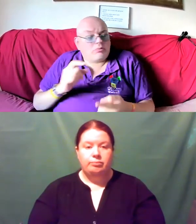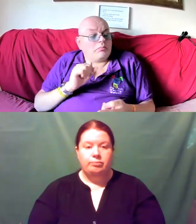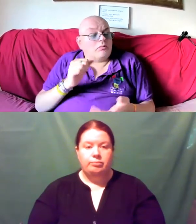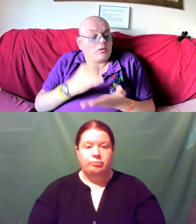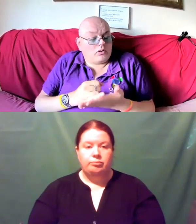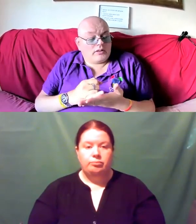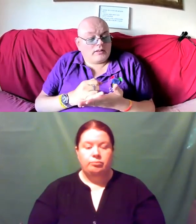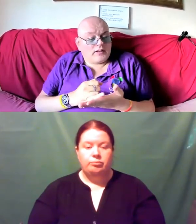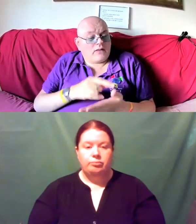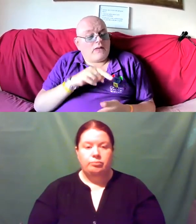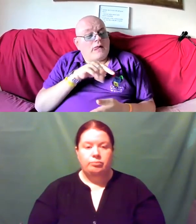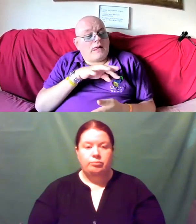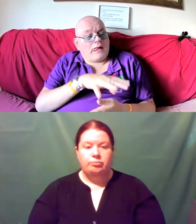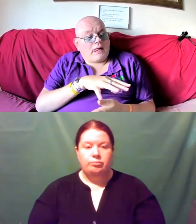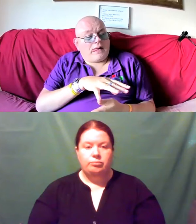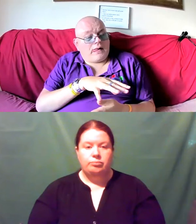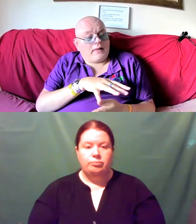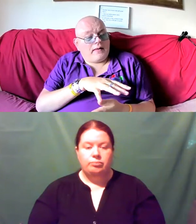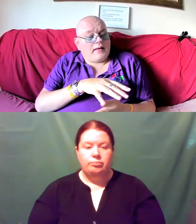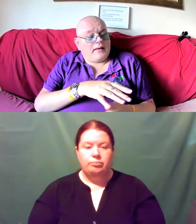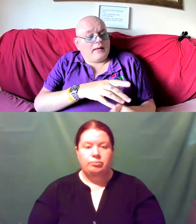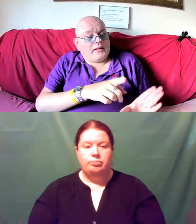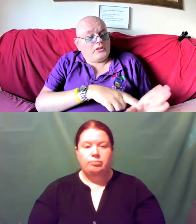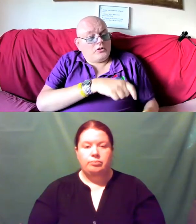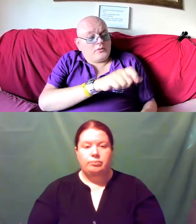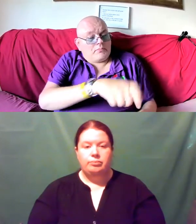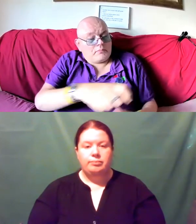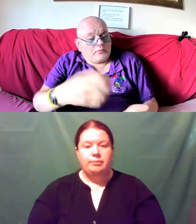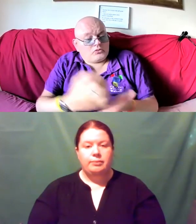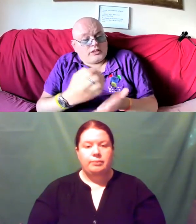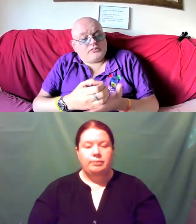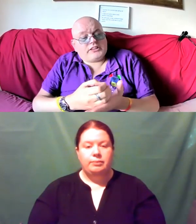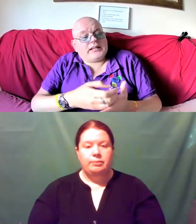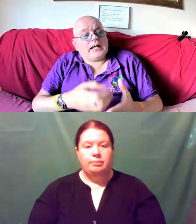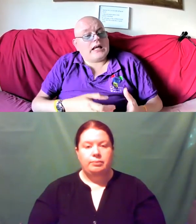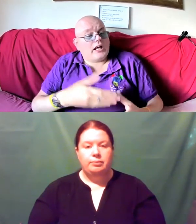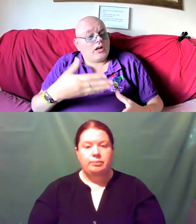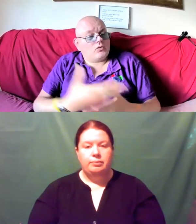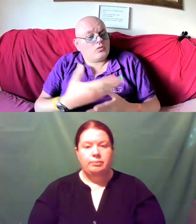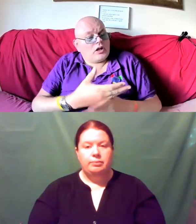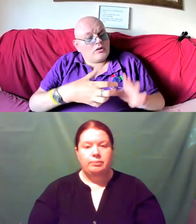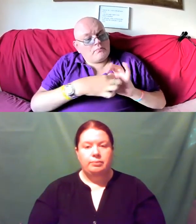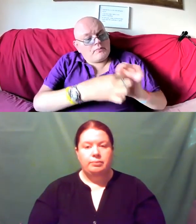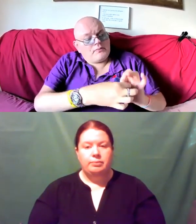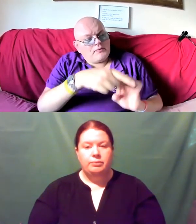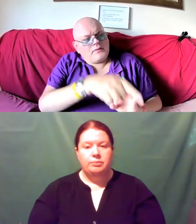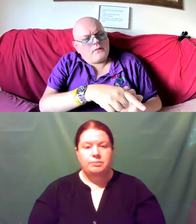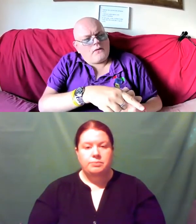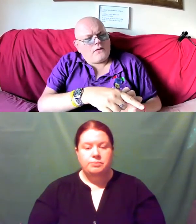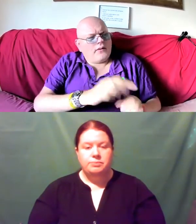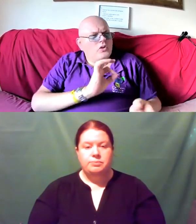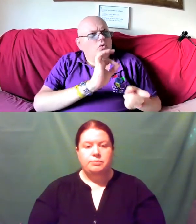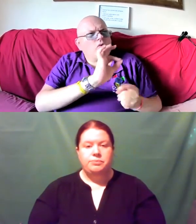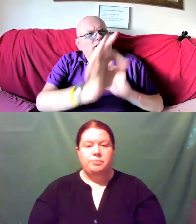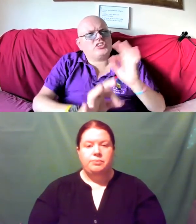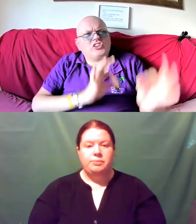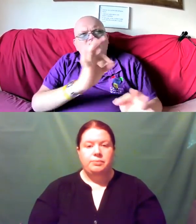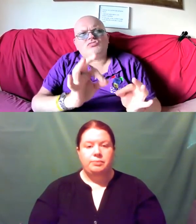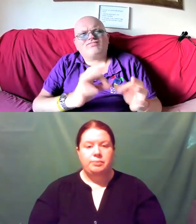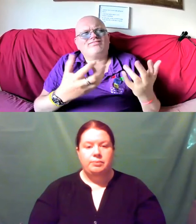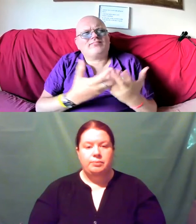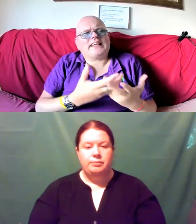piece of work with the whole young people's charity that it was part of, to look at how they asked questions. And so instead of